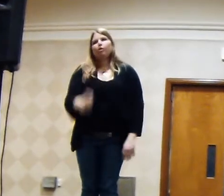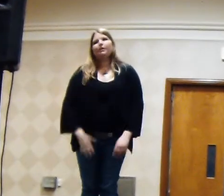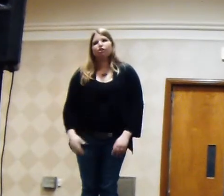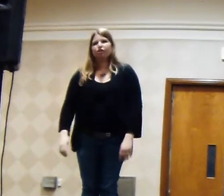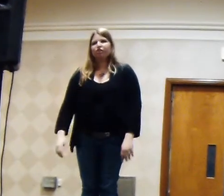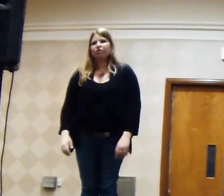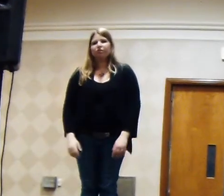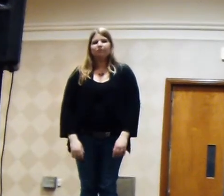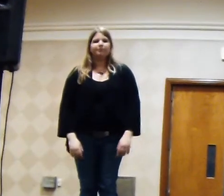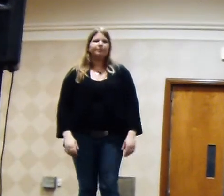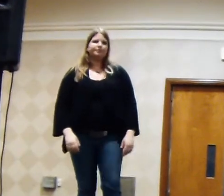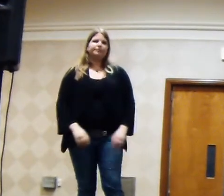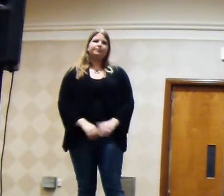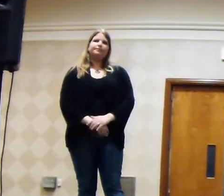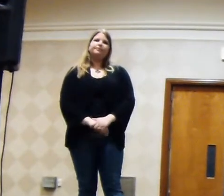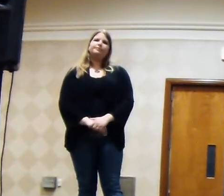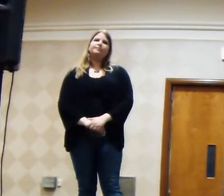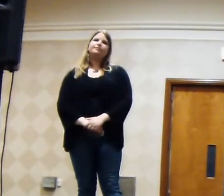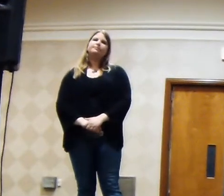you. Thank you.